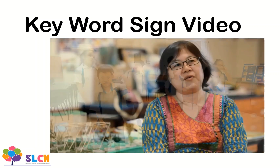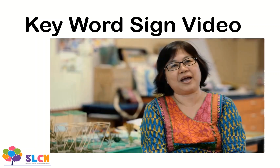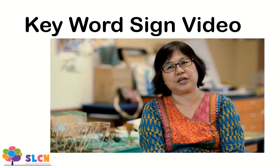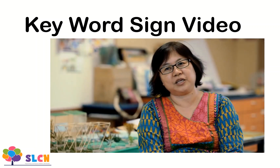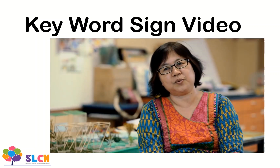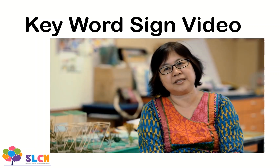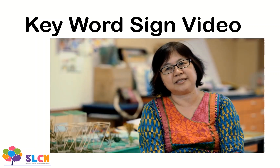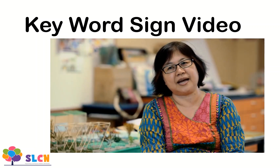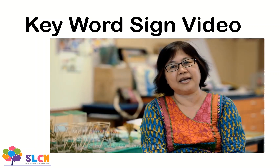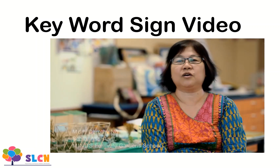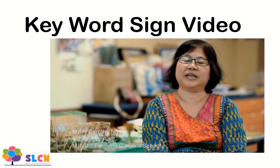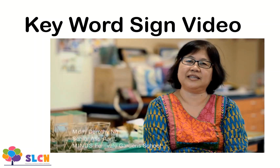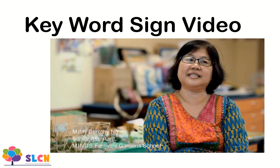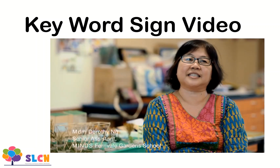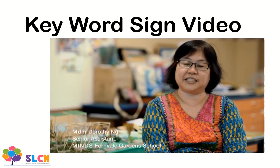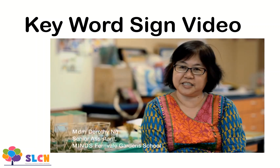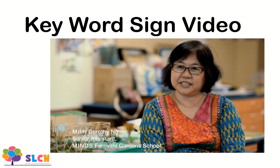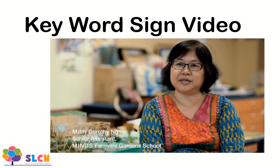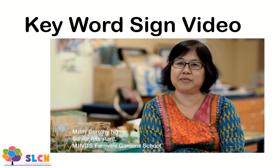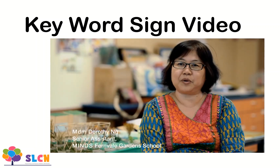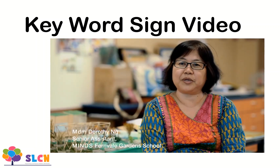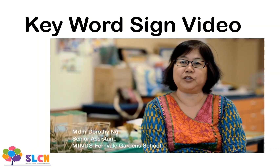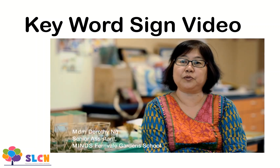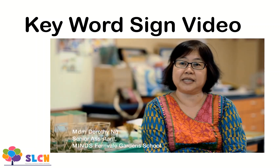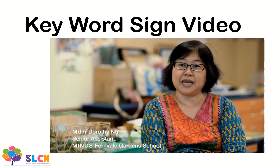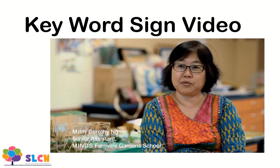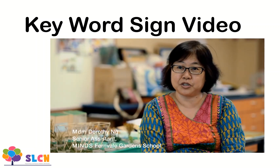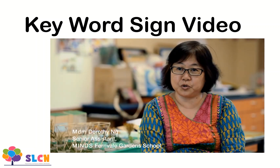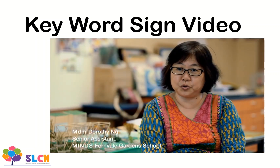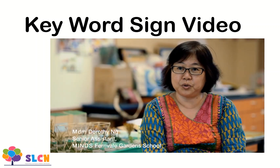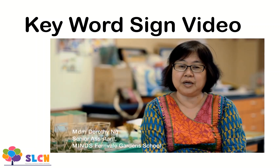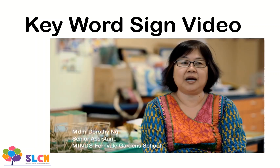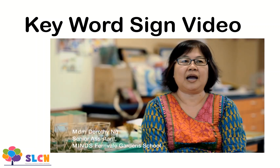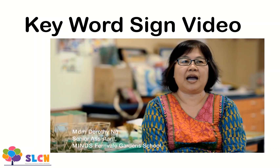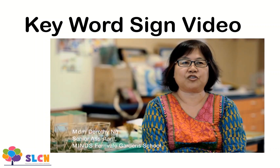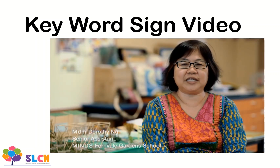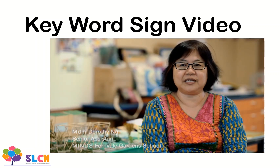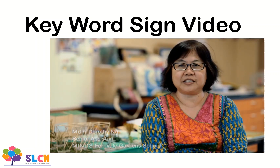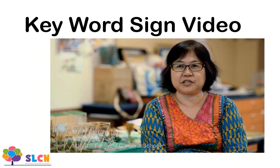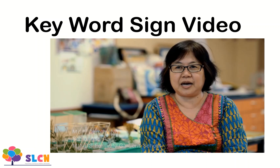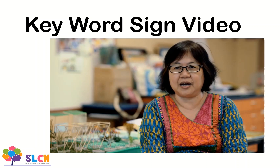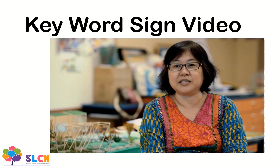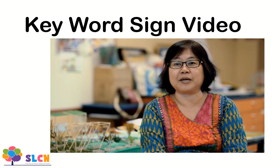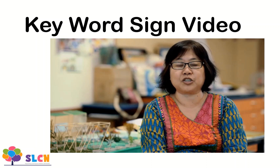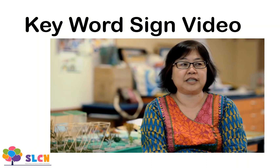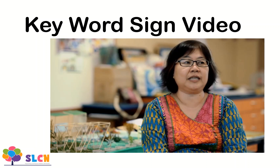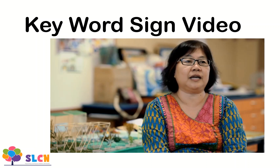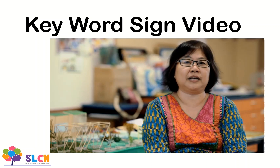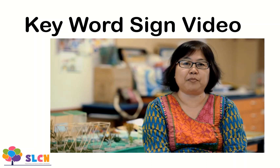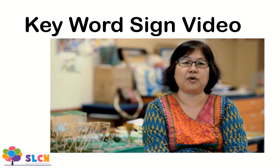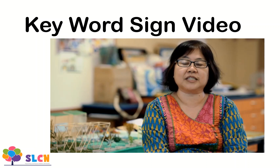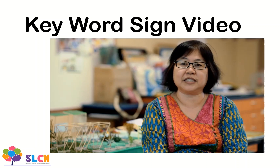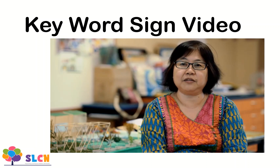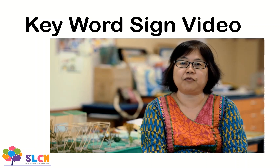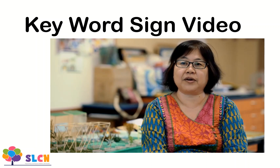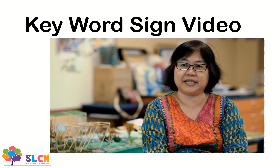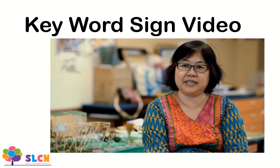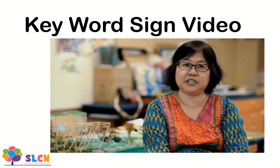Alright, keyword sign. Okay, this is a system that we use in our school. Actually, it is especially important for our kids